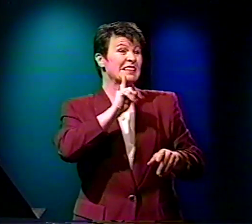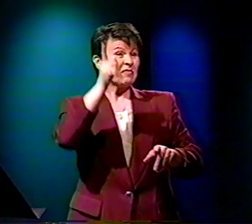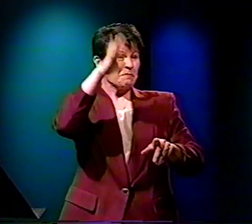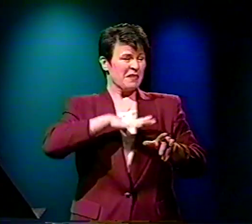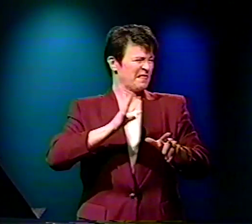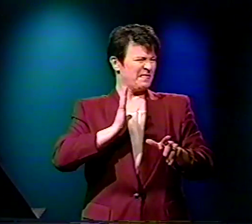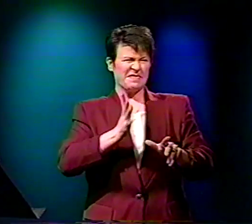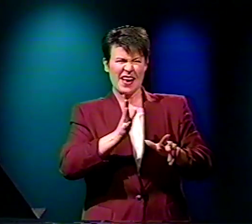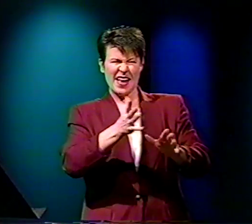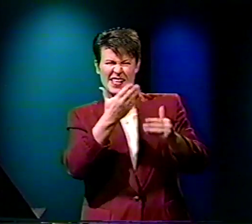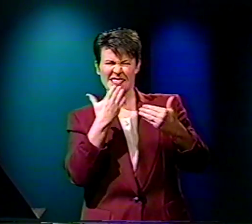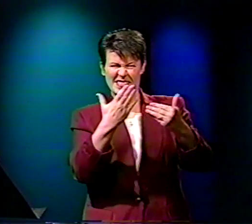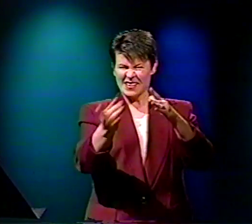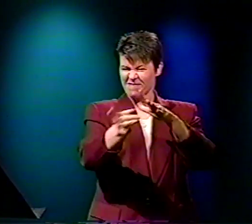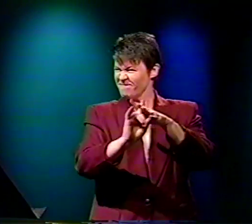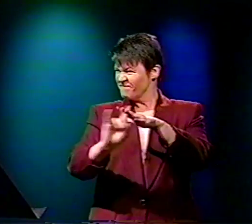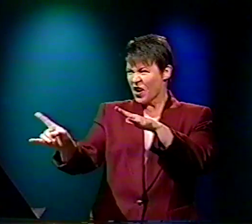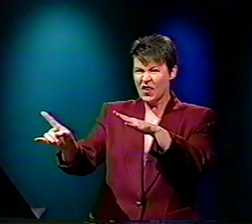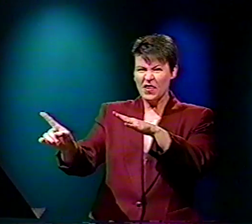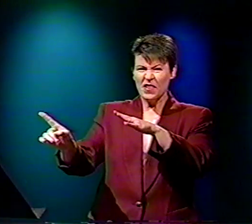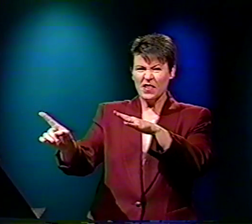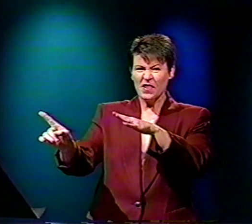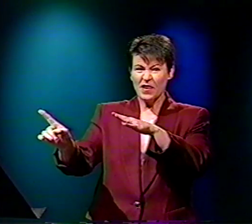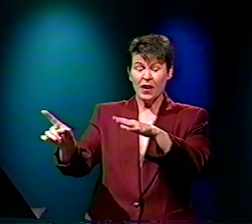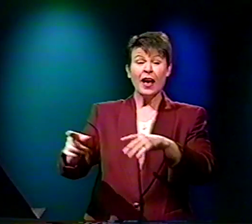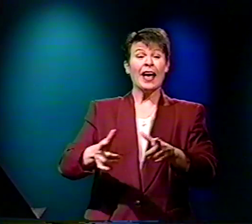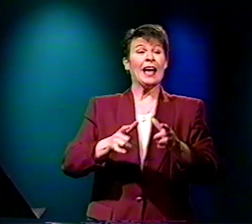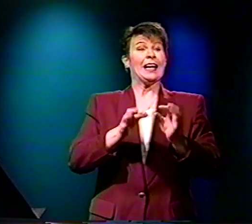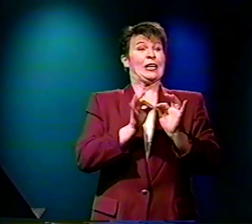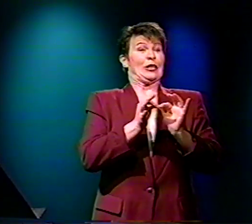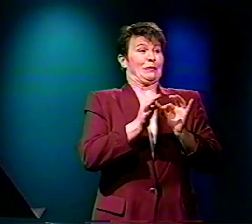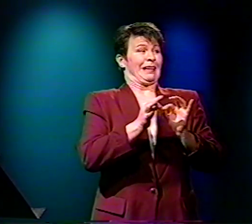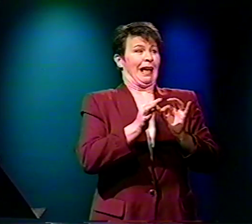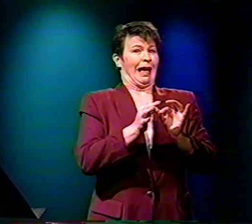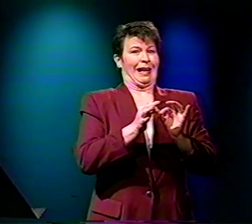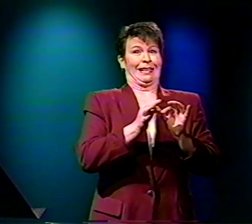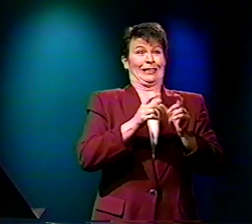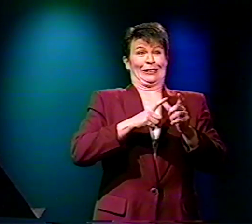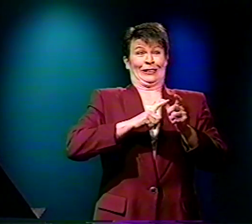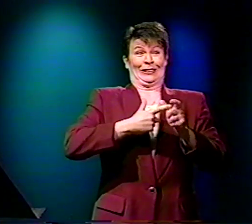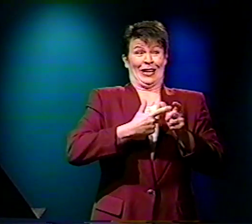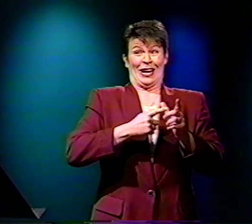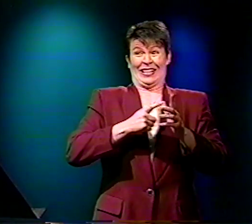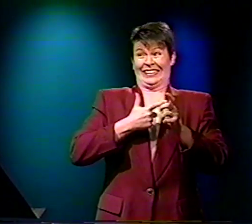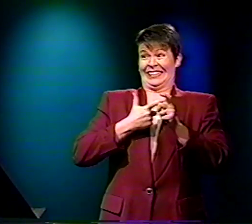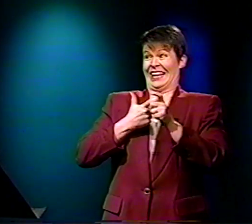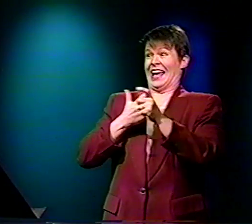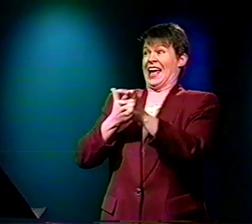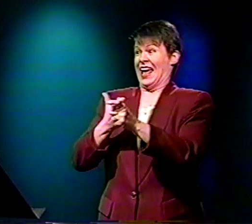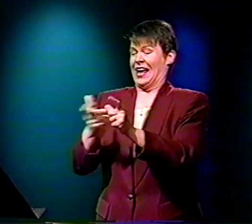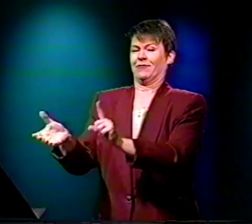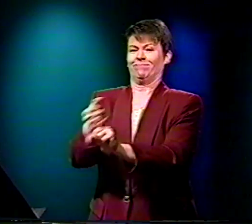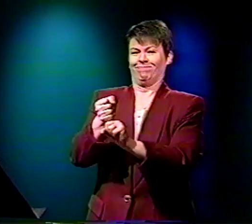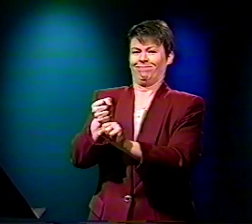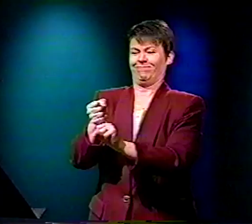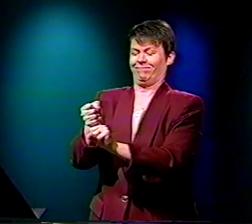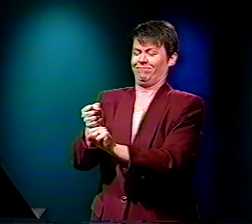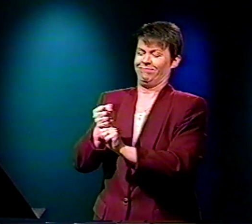the robbery takes place, the deaf person says thanks and takes off. And so the interpreter then starts running after the